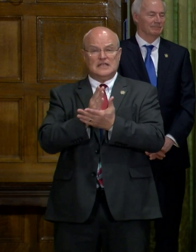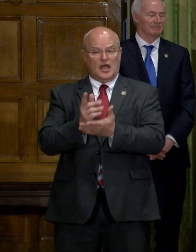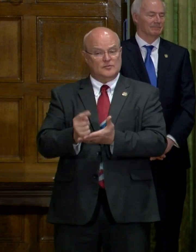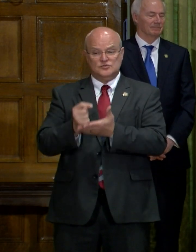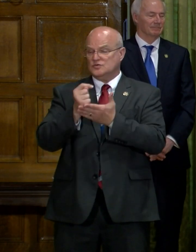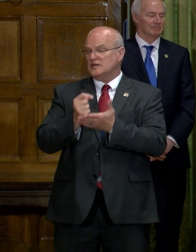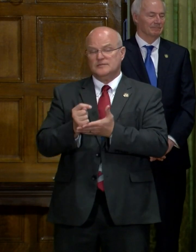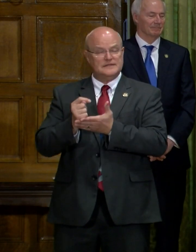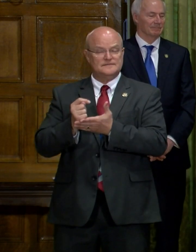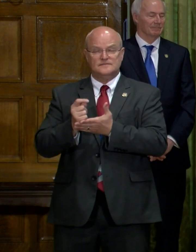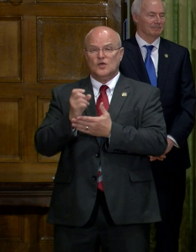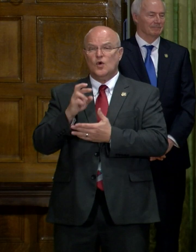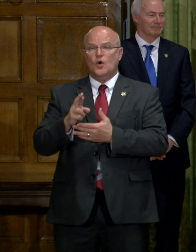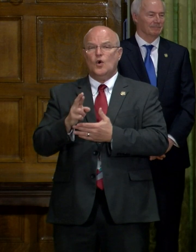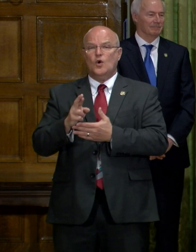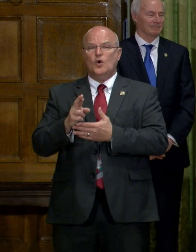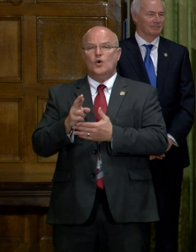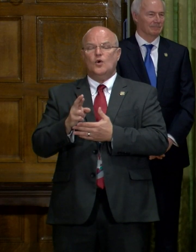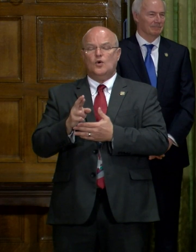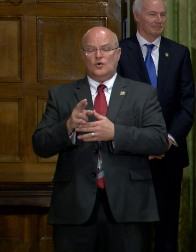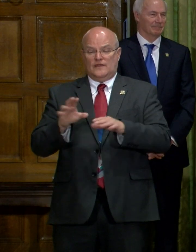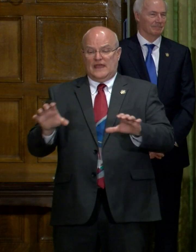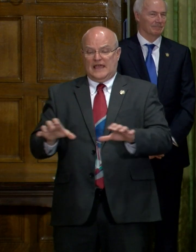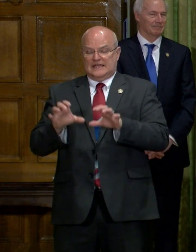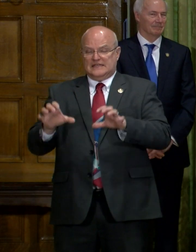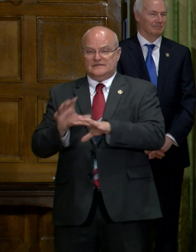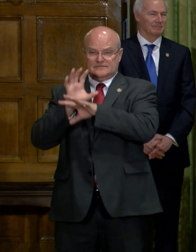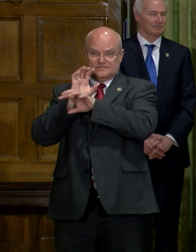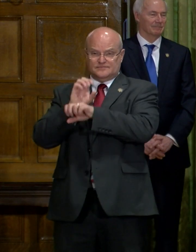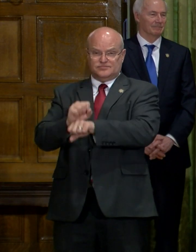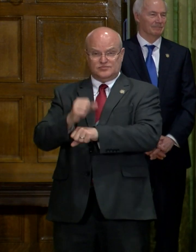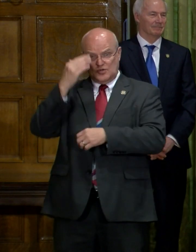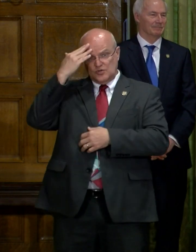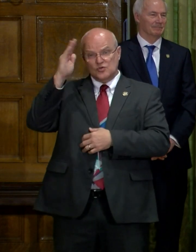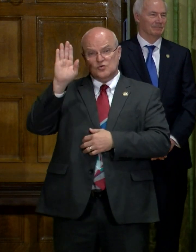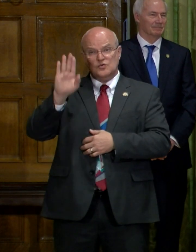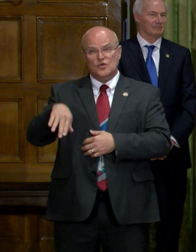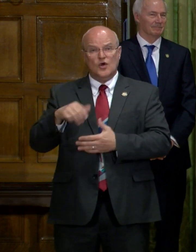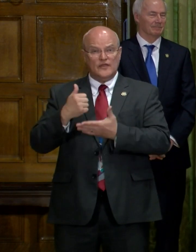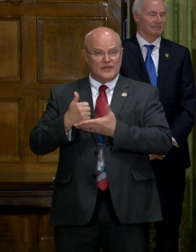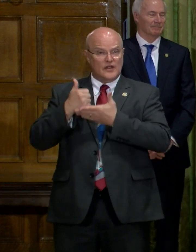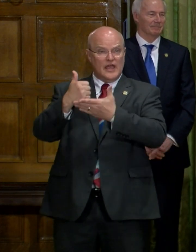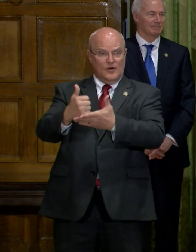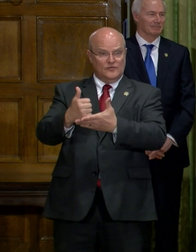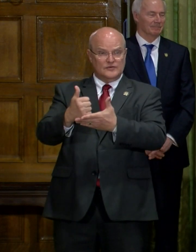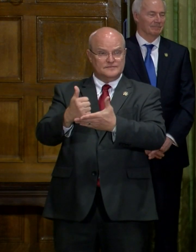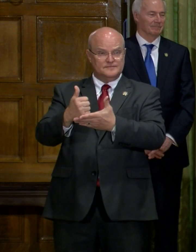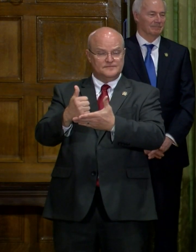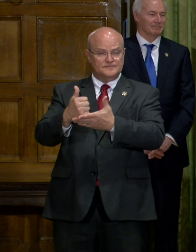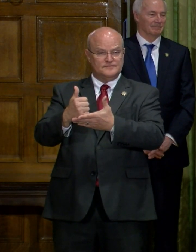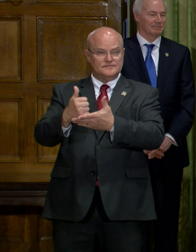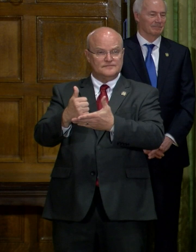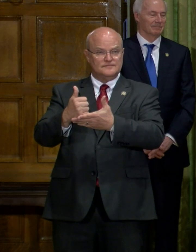treatment or to relax those activities that you know are helpful to you.